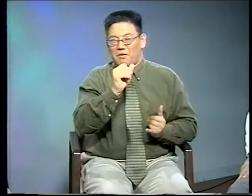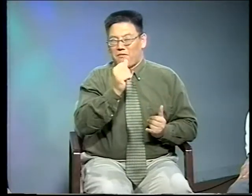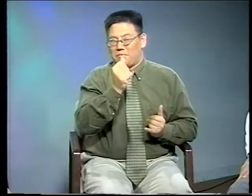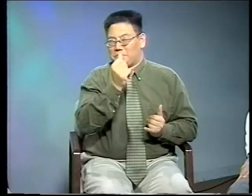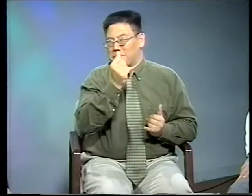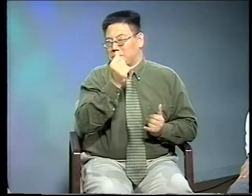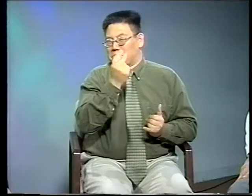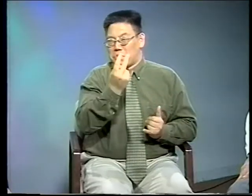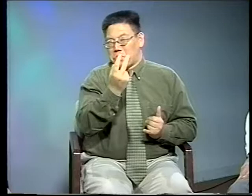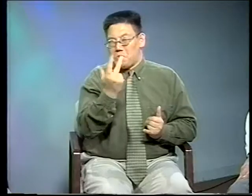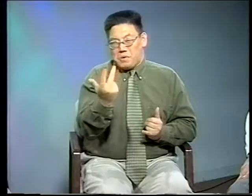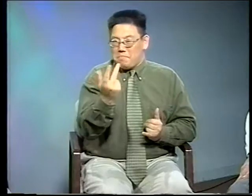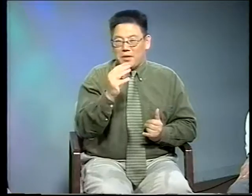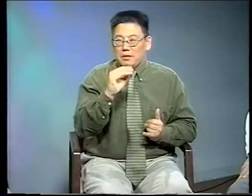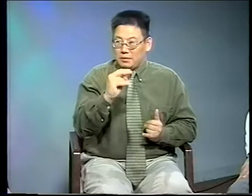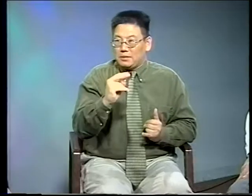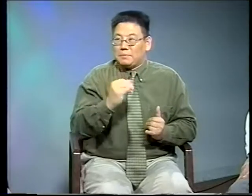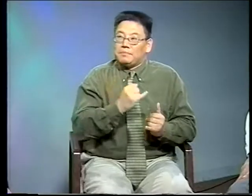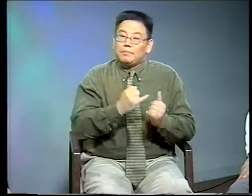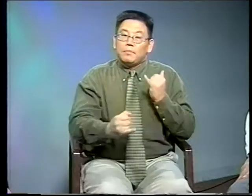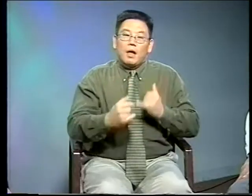I explained to them,